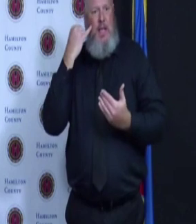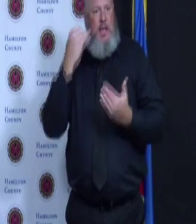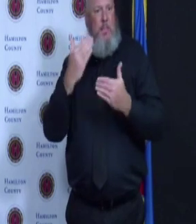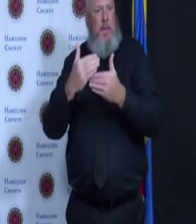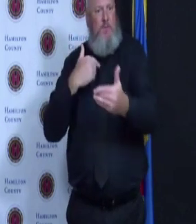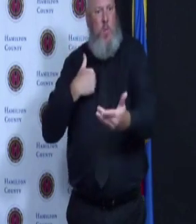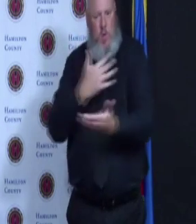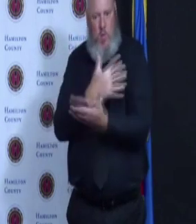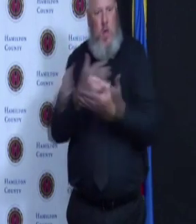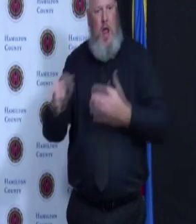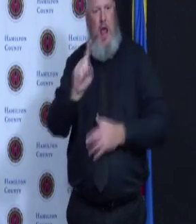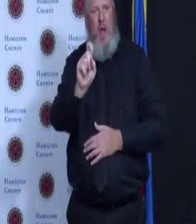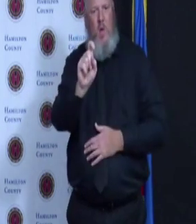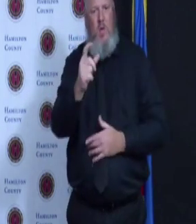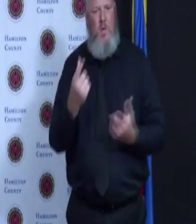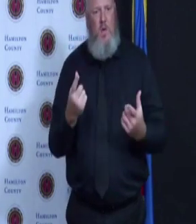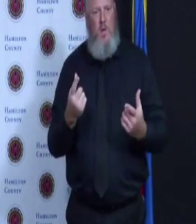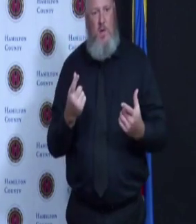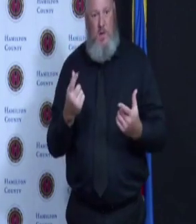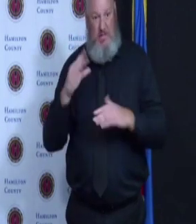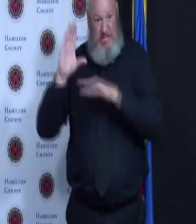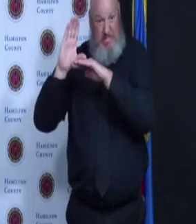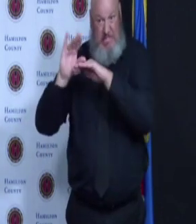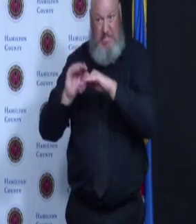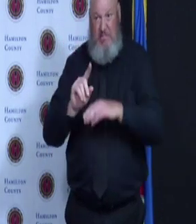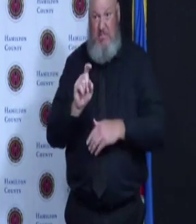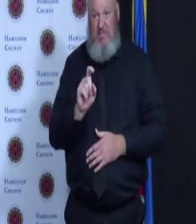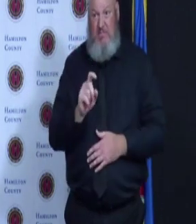always necessary. So conserving it for those cases that